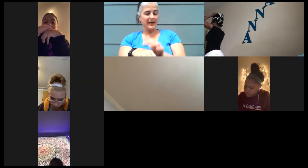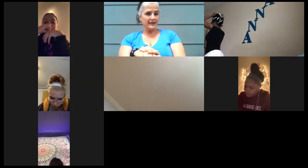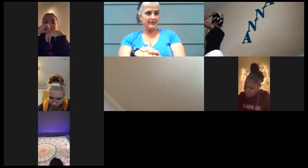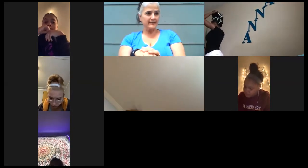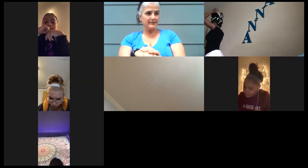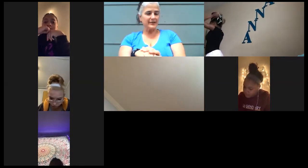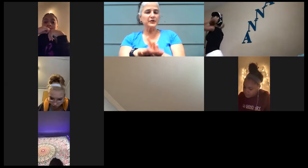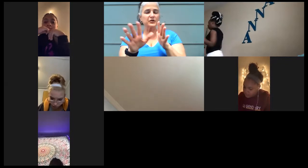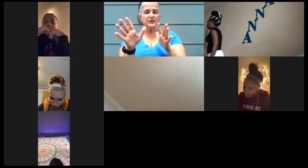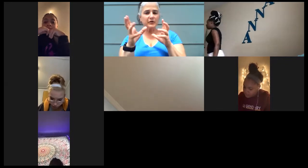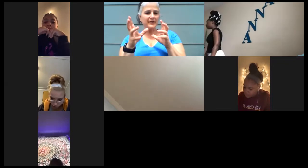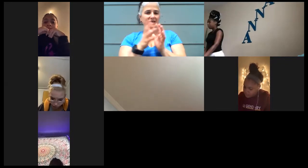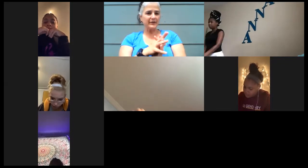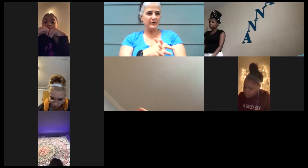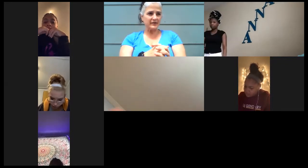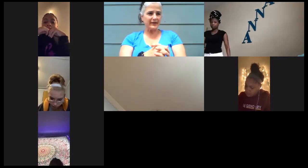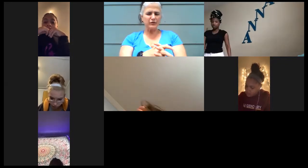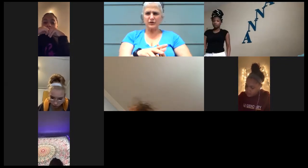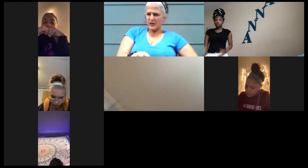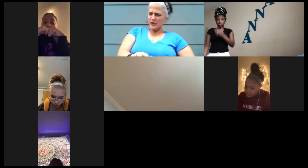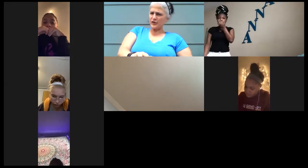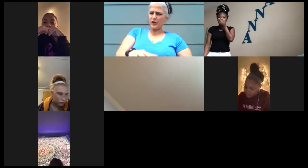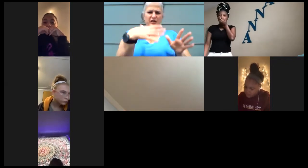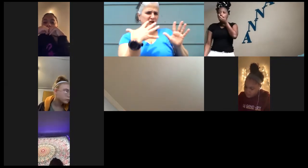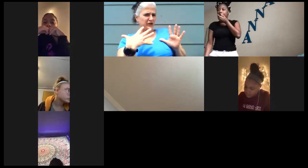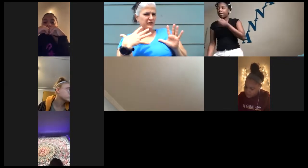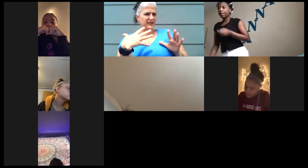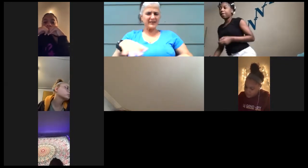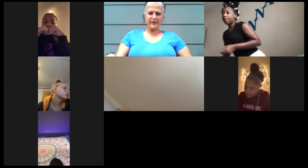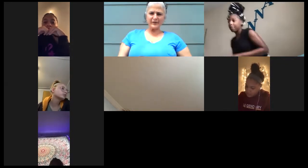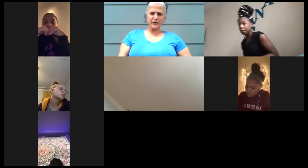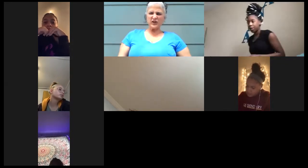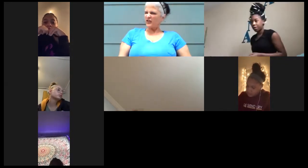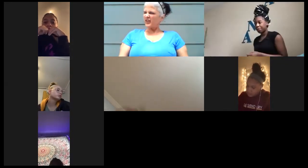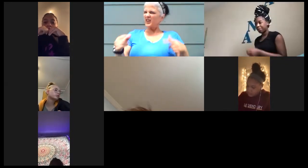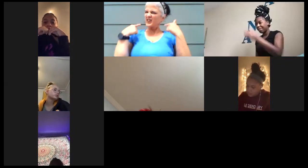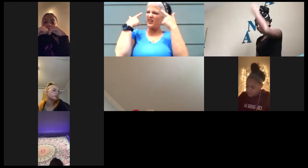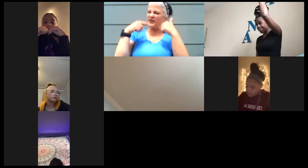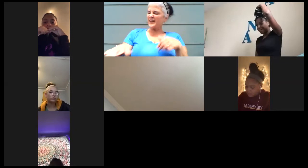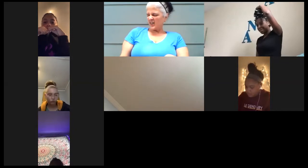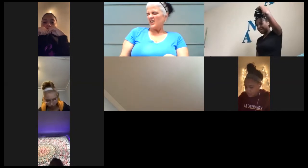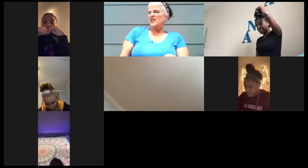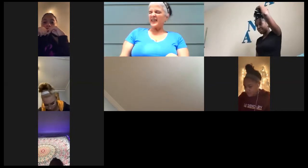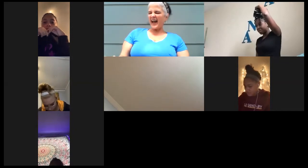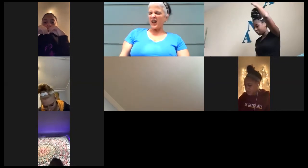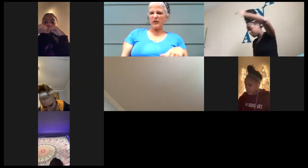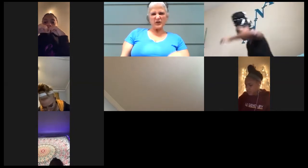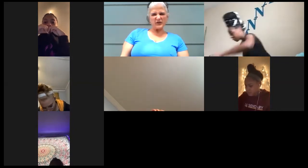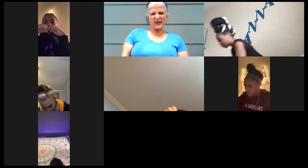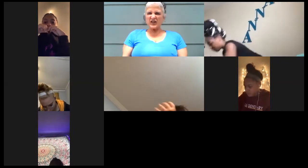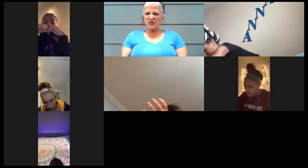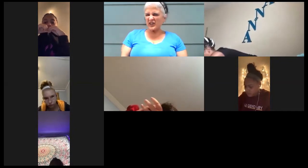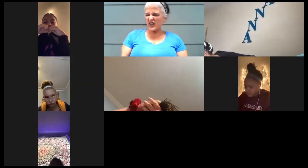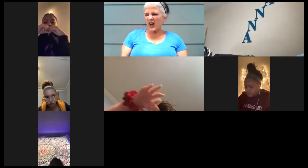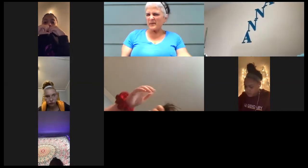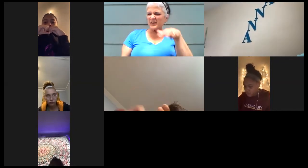a retelling. And you can see what a retelling looks like. You just, as long as you get the shifting and the characters, it's in the face. Rooster's